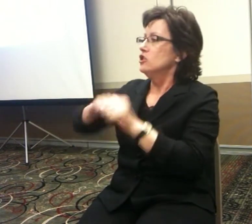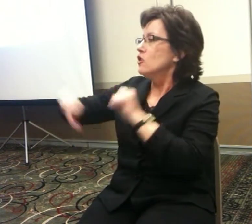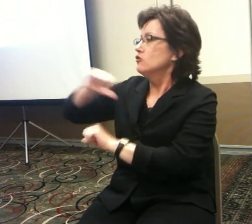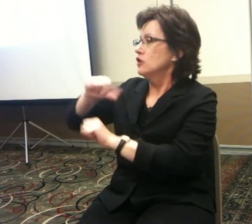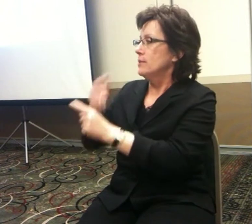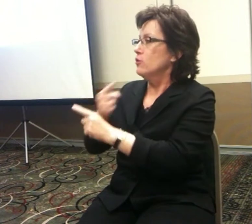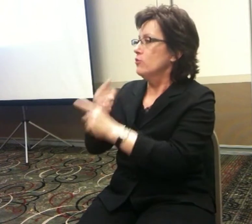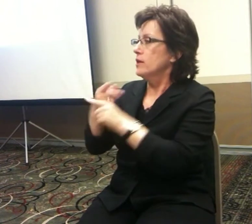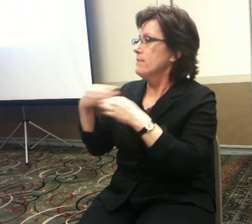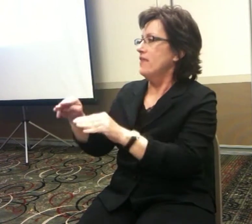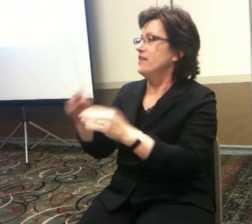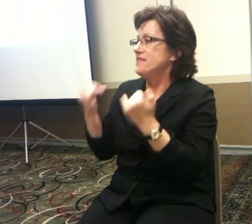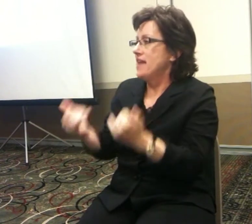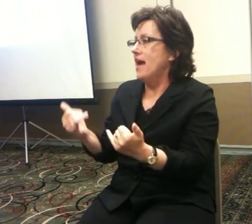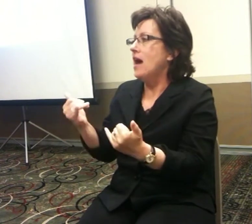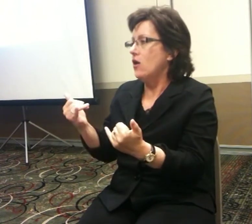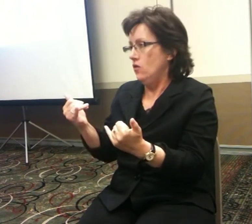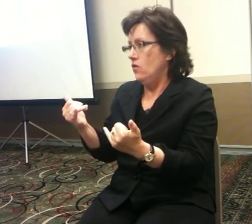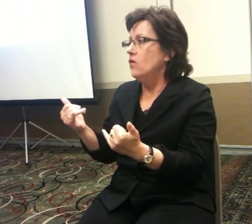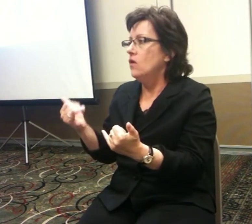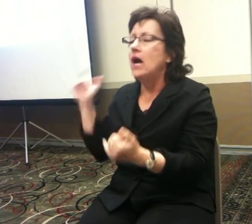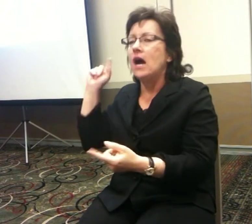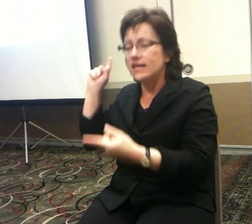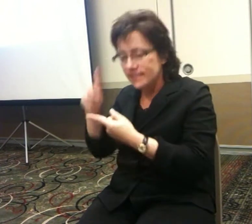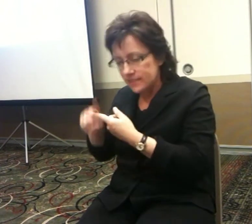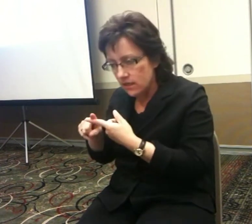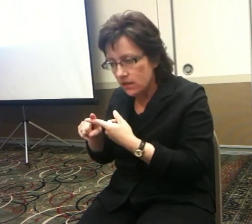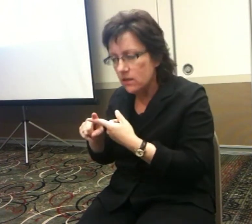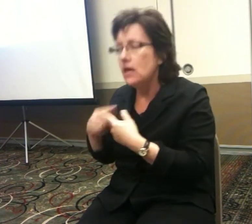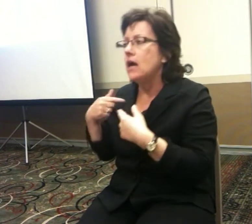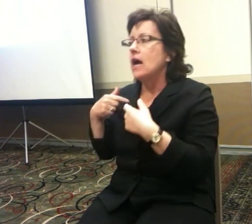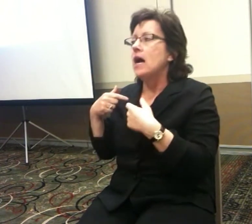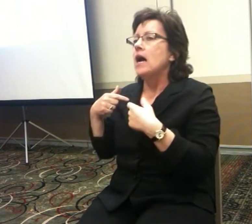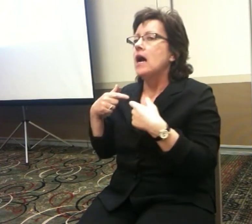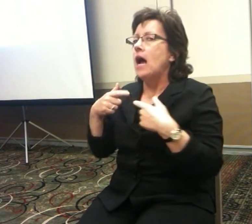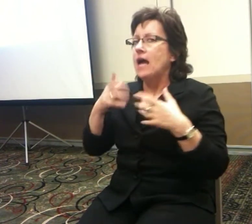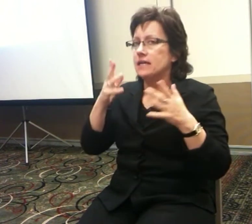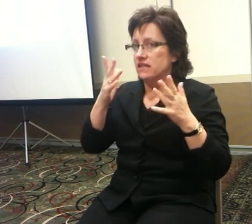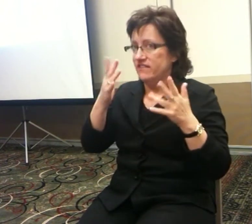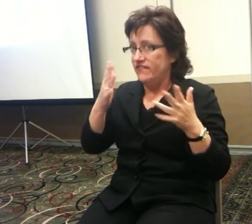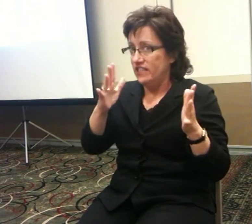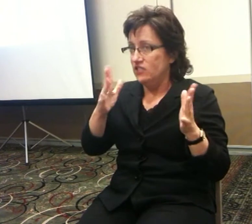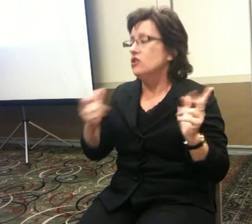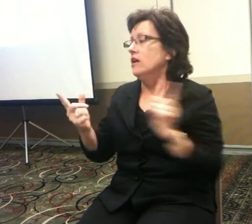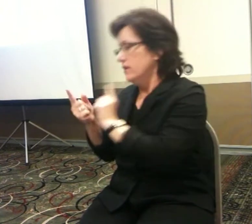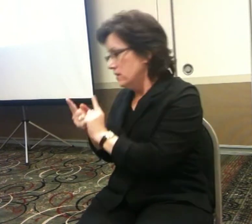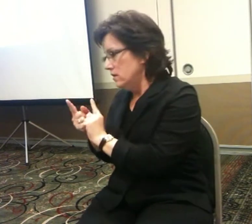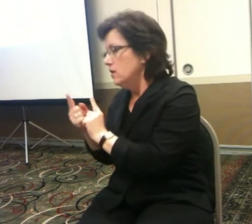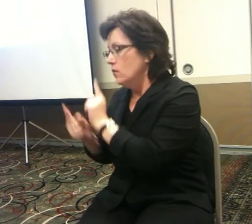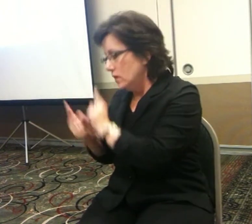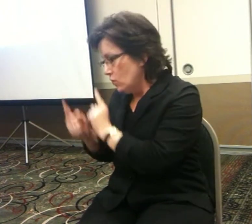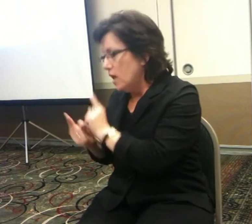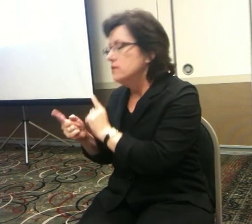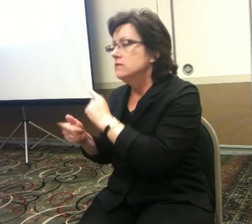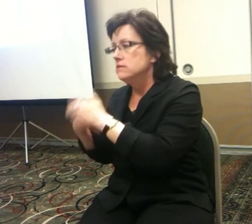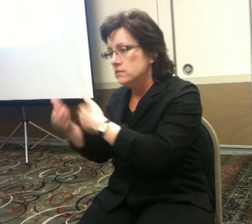than what he's using now, until such time as I can get it that he doesn't need to escape. So escape is kind of a funny